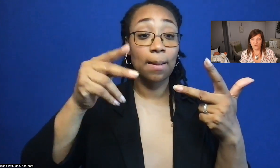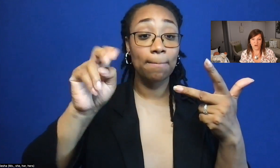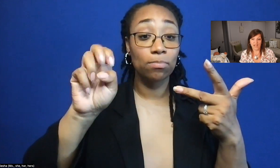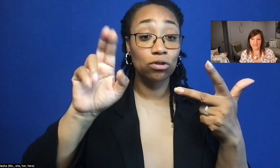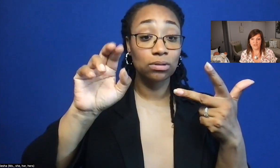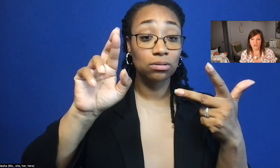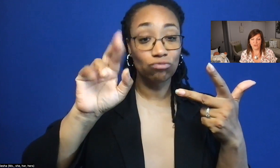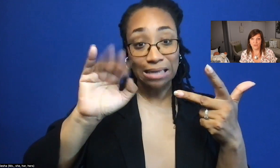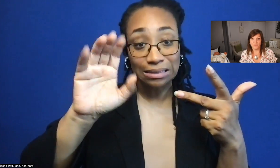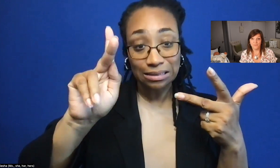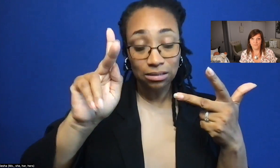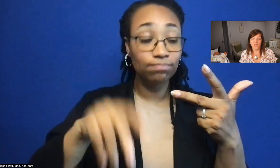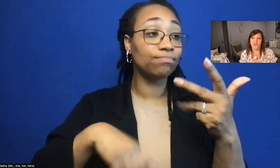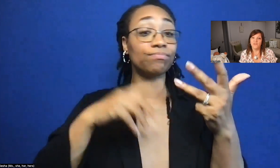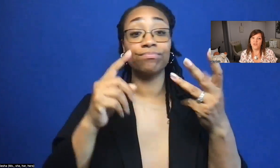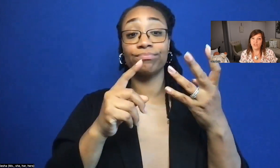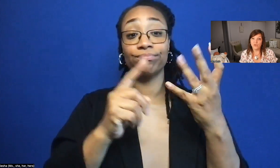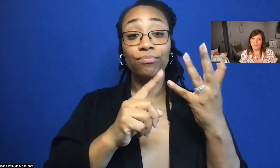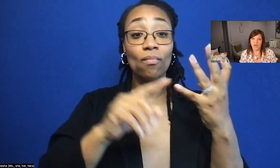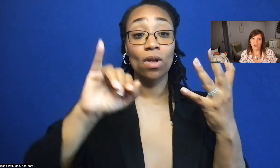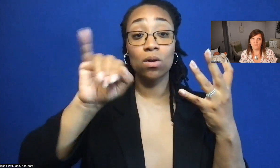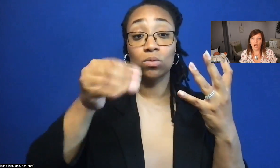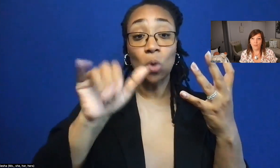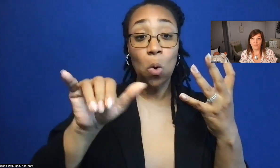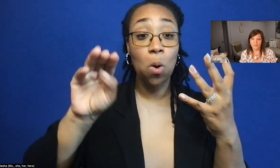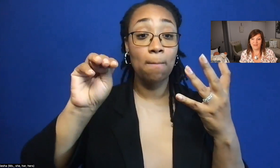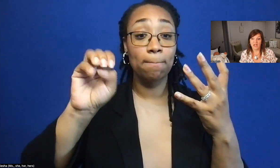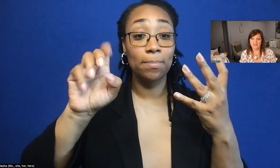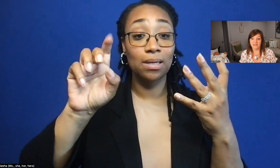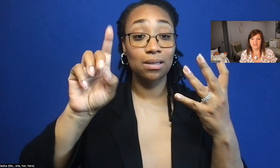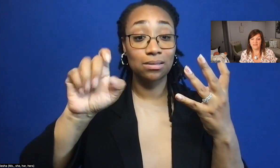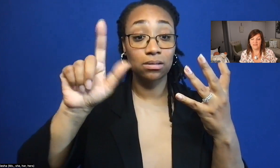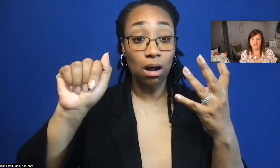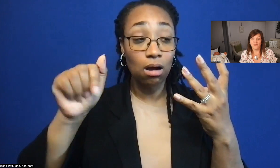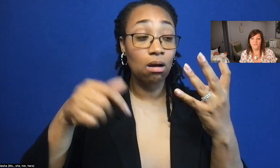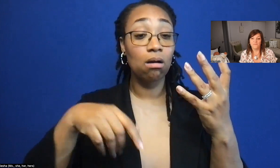S1 or S2, the Unimom Opera Plus,